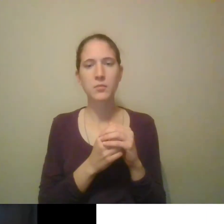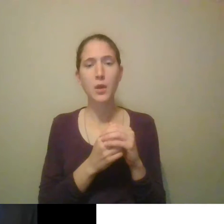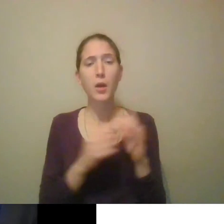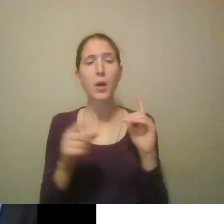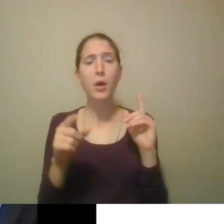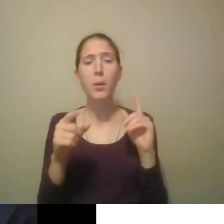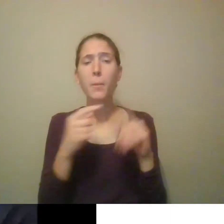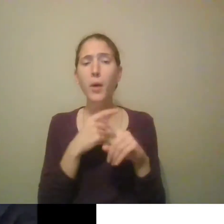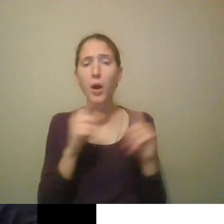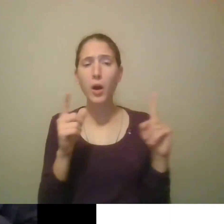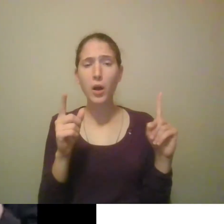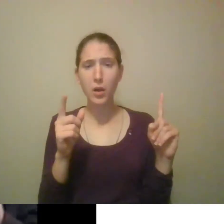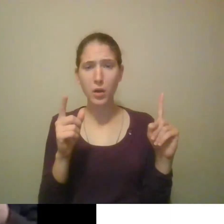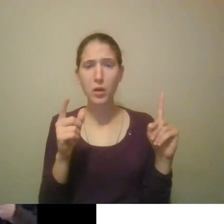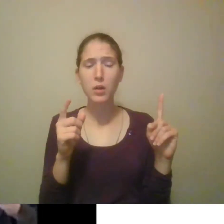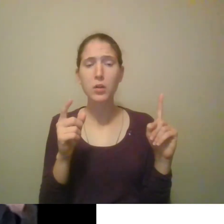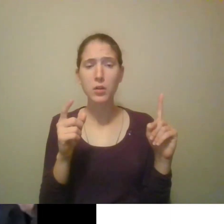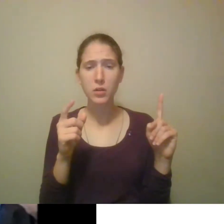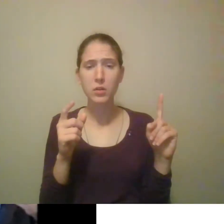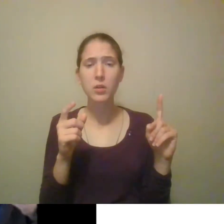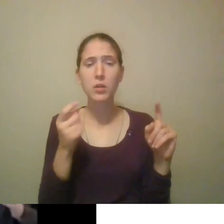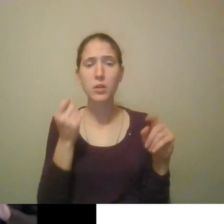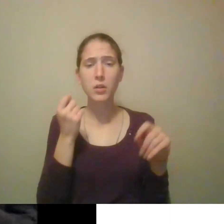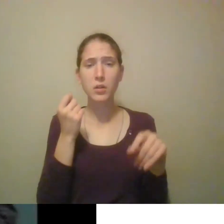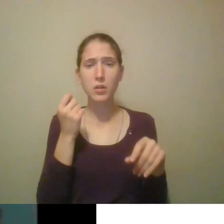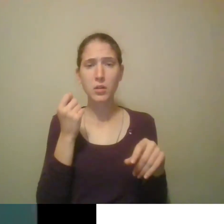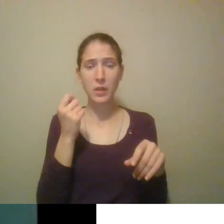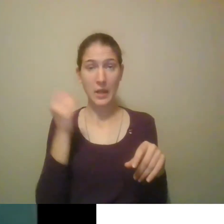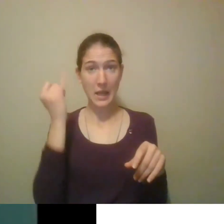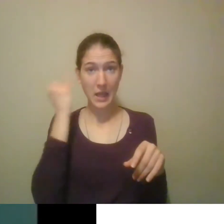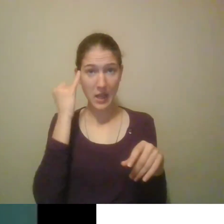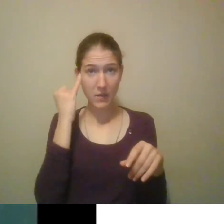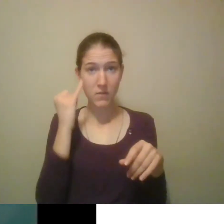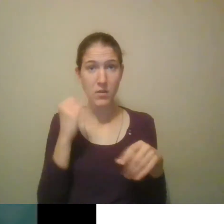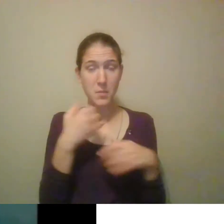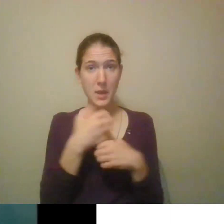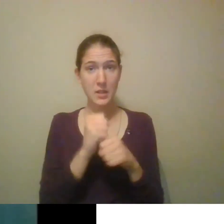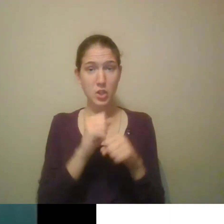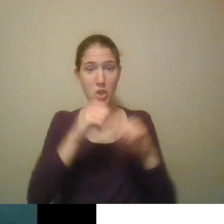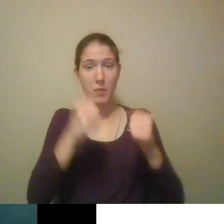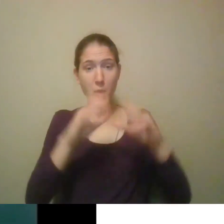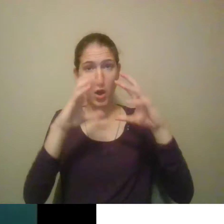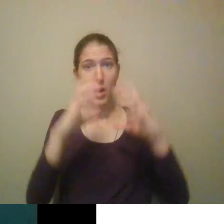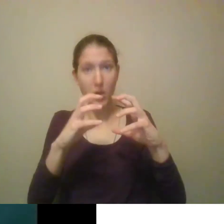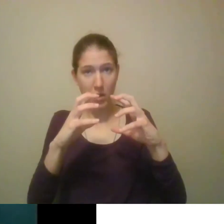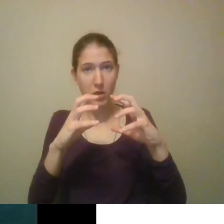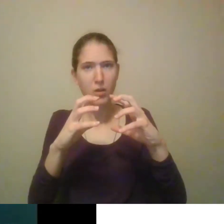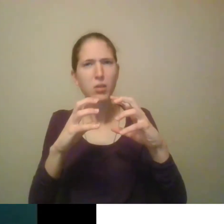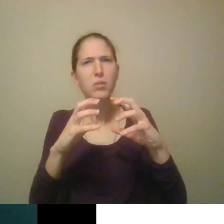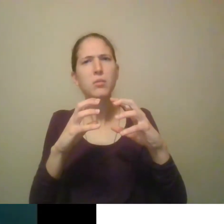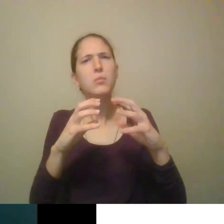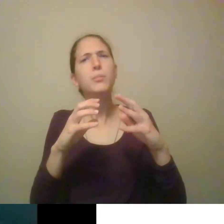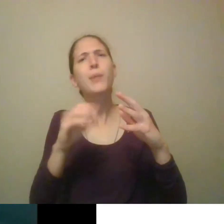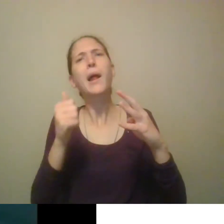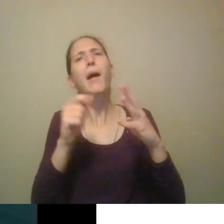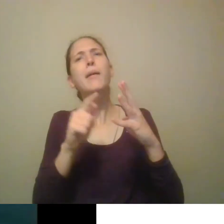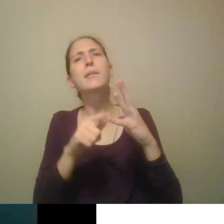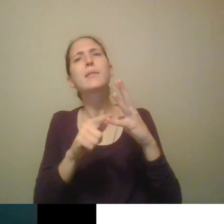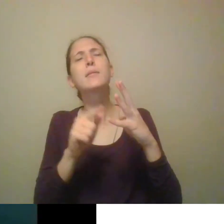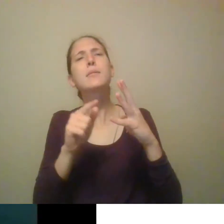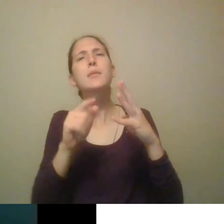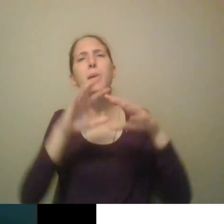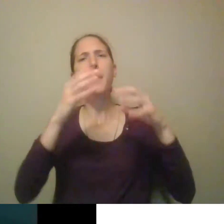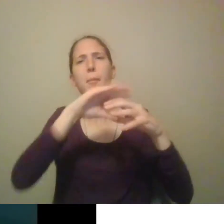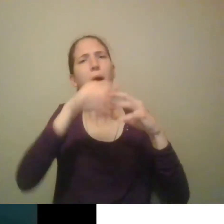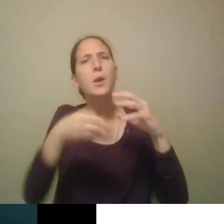But if it's going to give the cell shape, and what else does it? What should it be then? All right. Remember, this is. Think